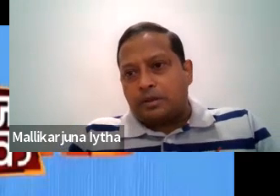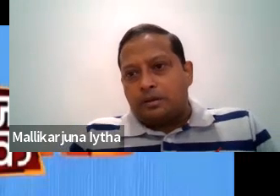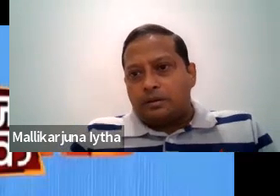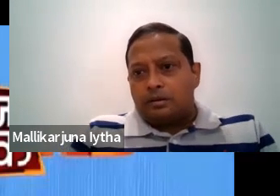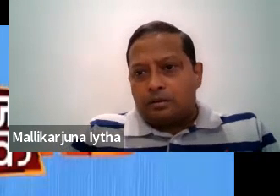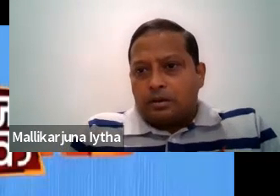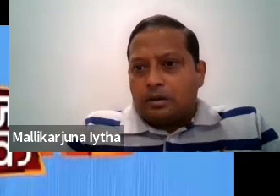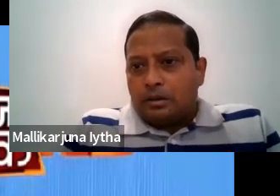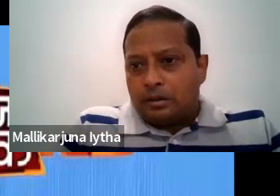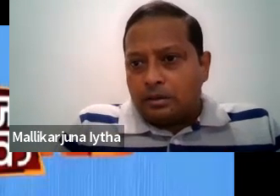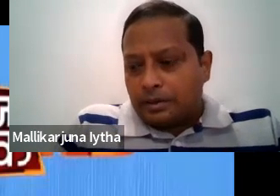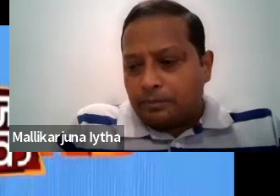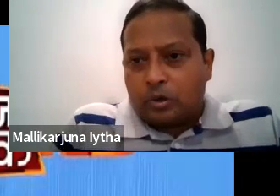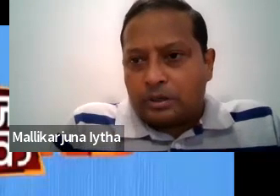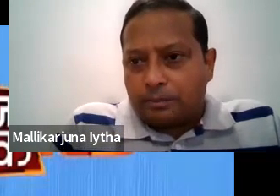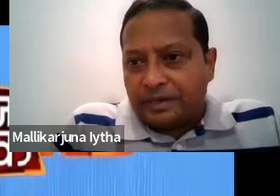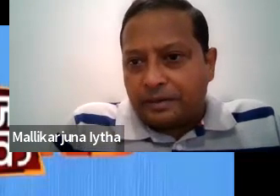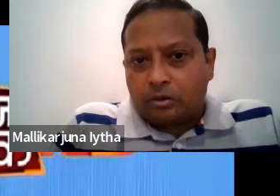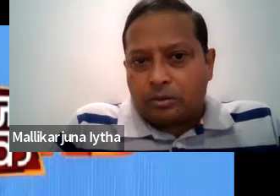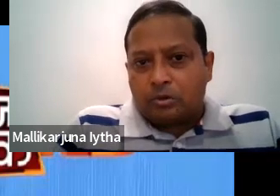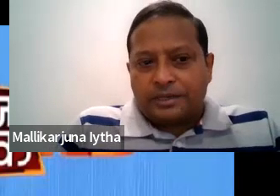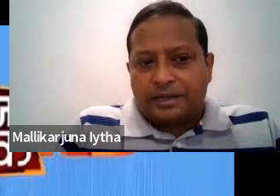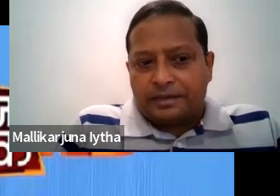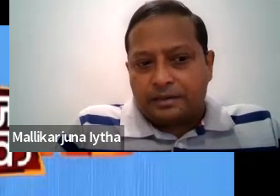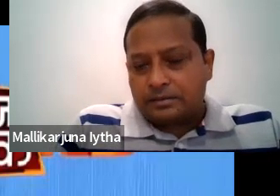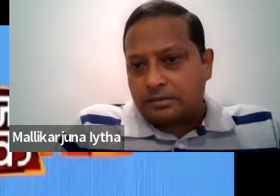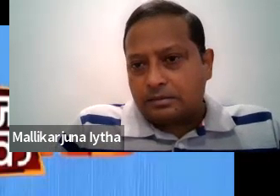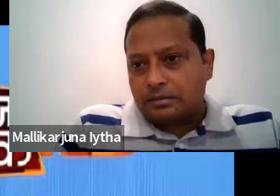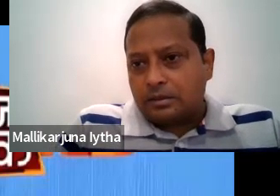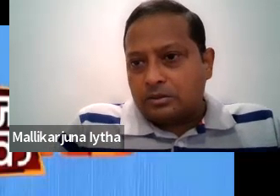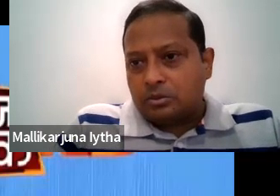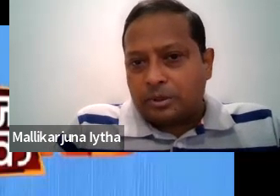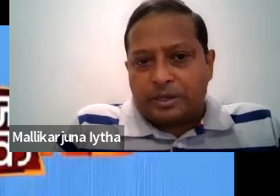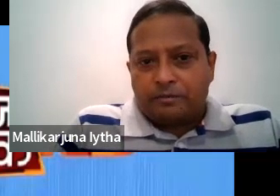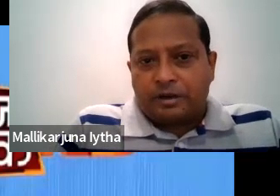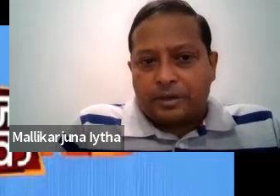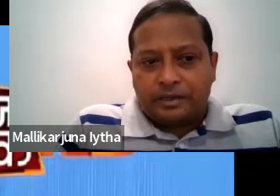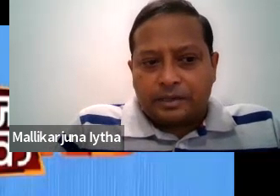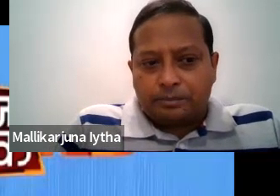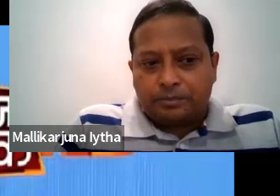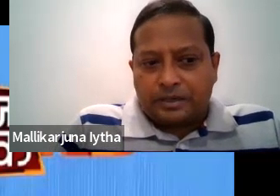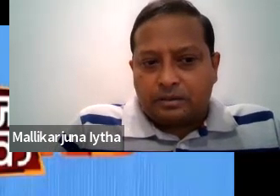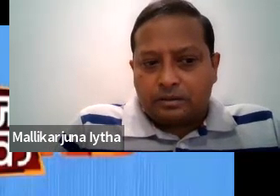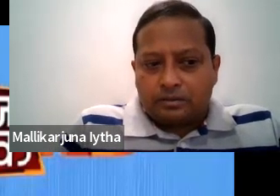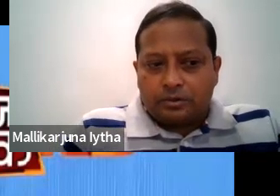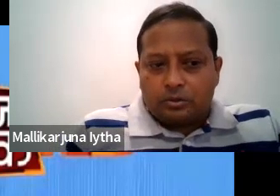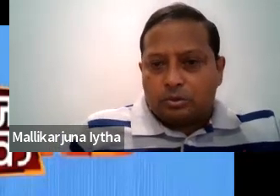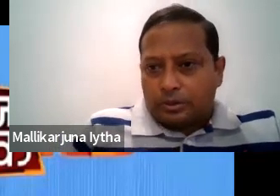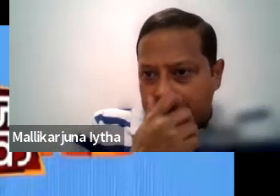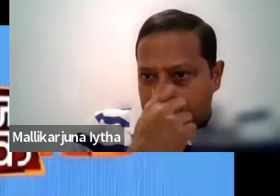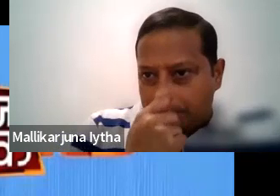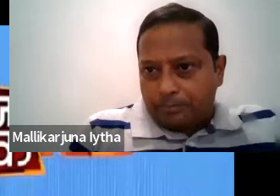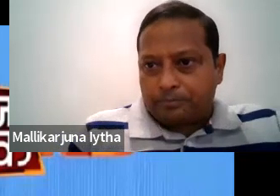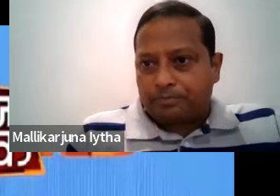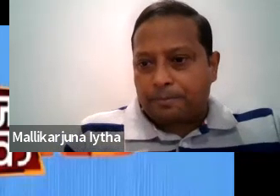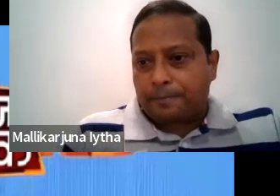small clip what Peter talked about 3 areas. So maybe a 1-minute clip that we'll go through